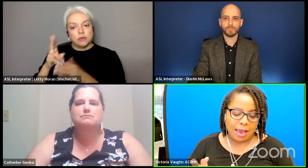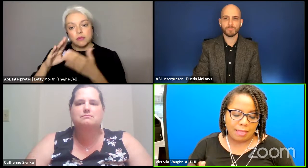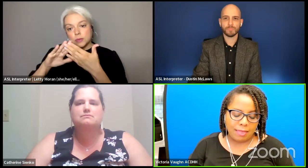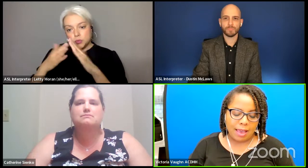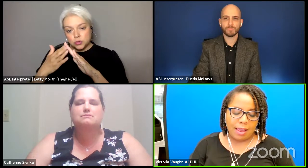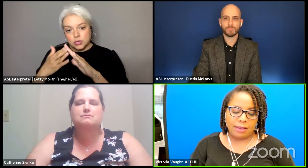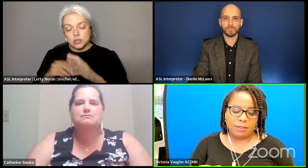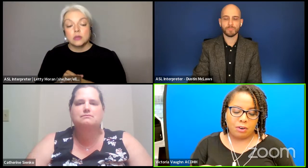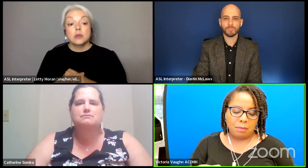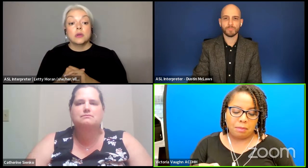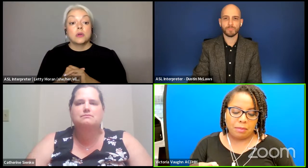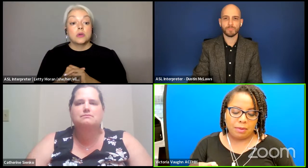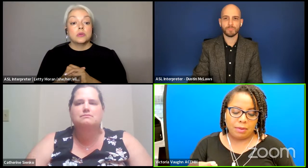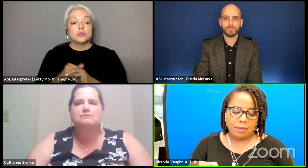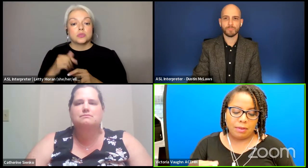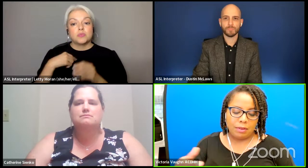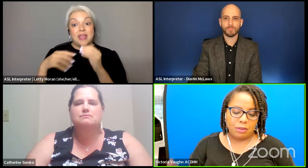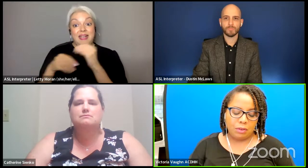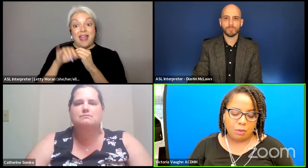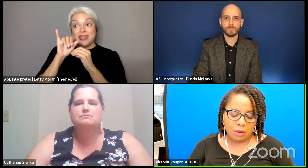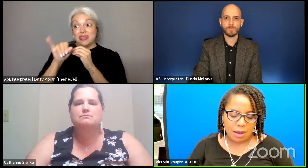So if we add that excerpt